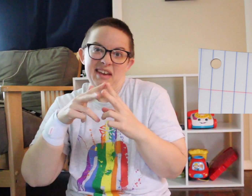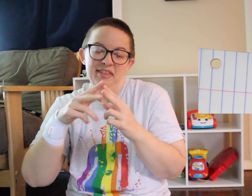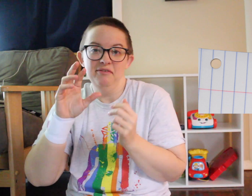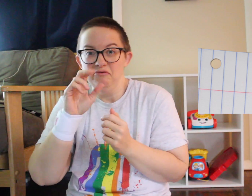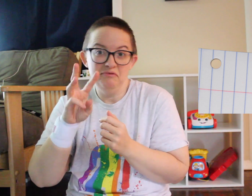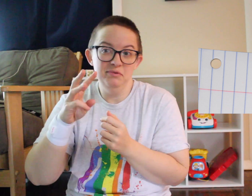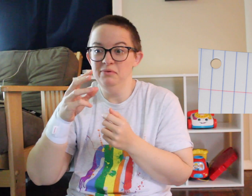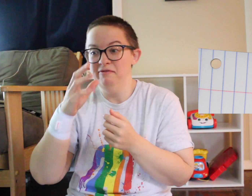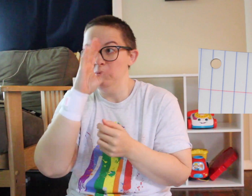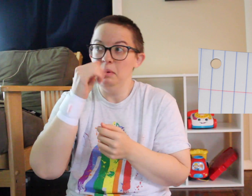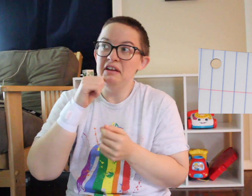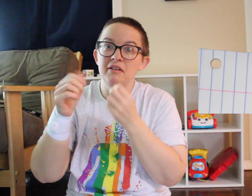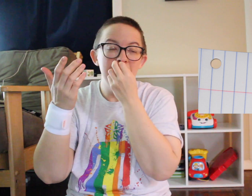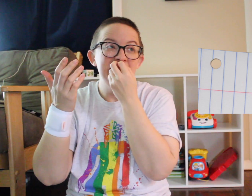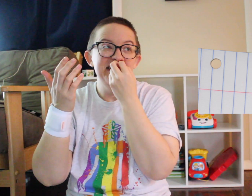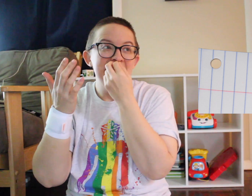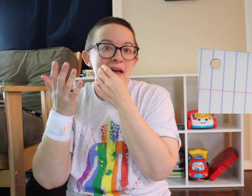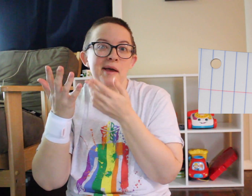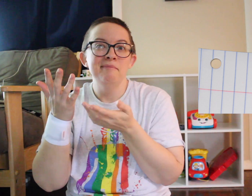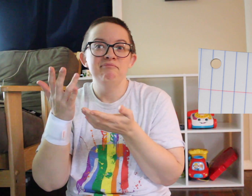I think this could either go either way, boy, girl.